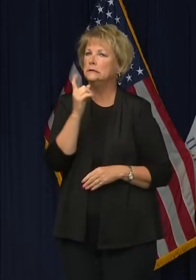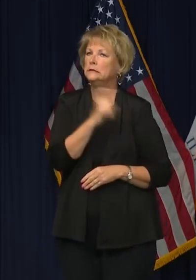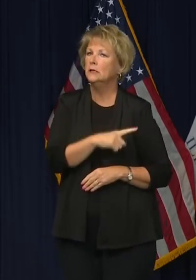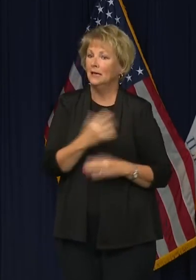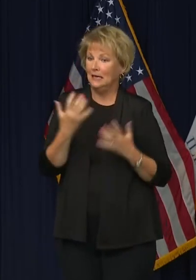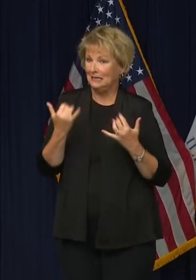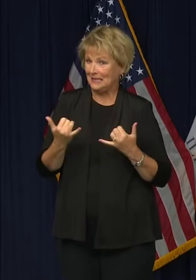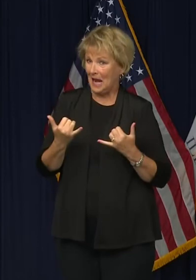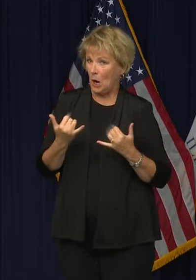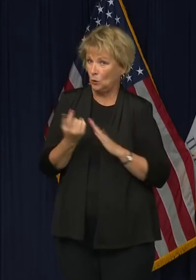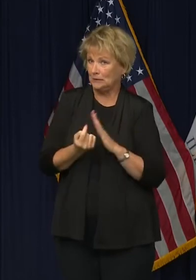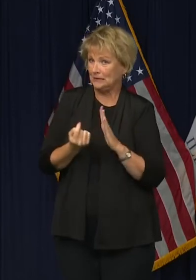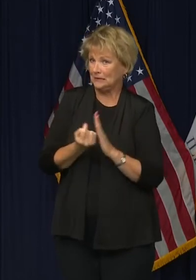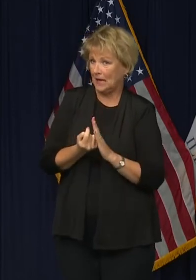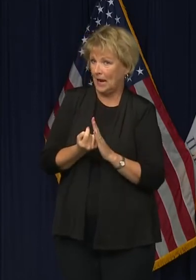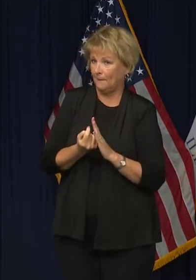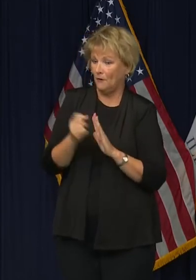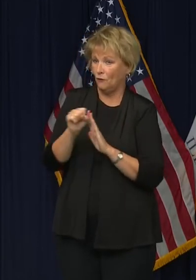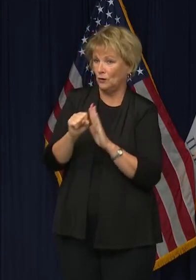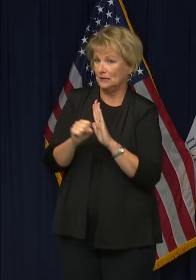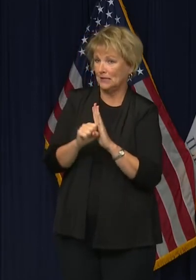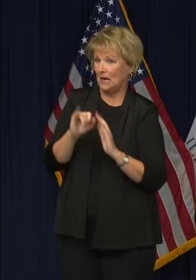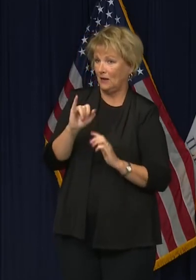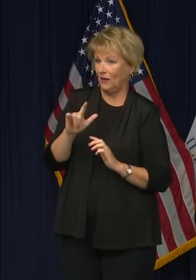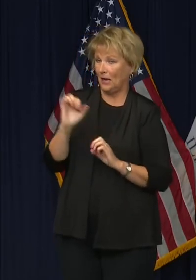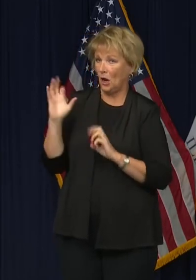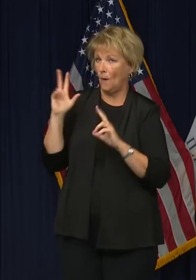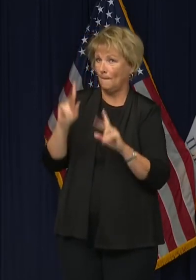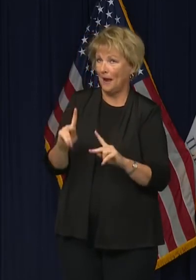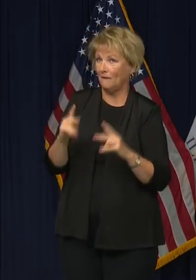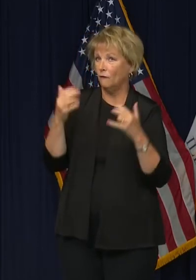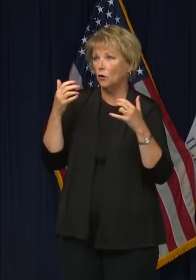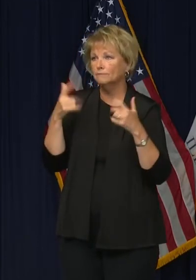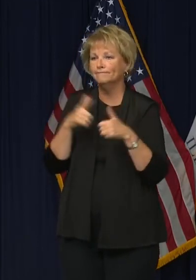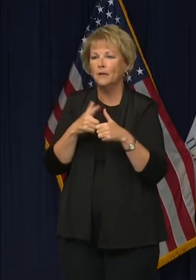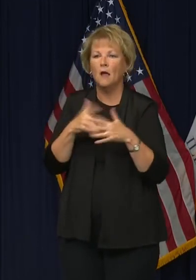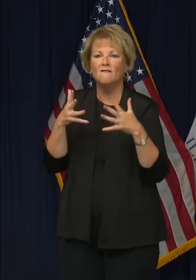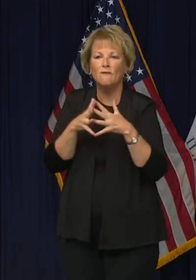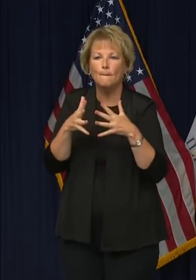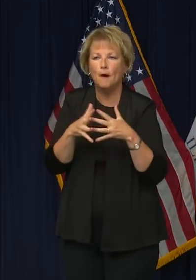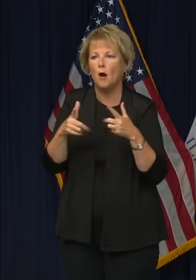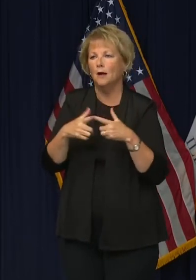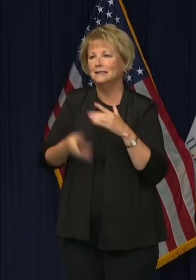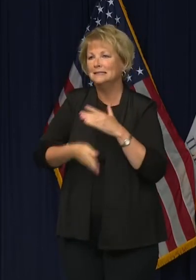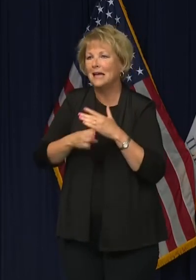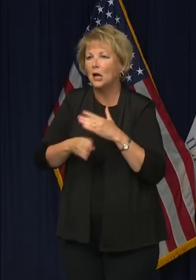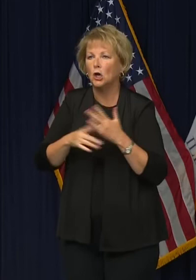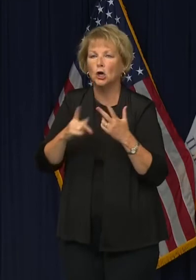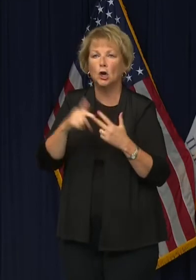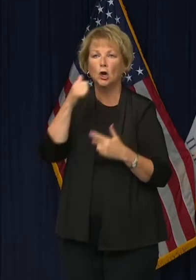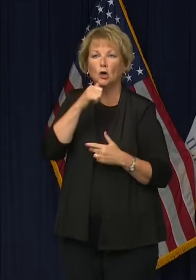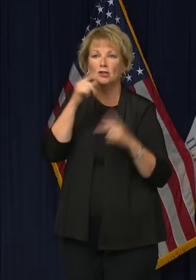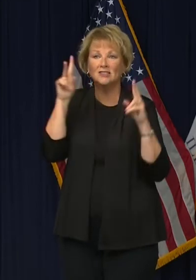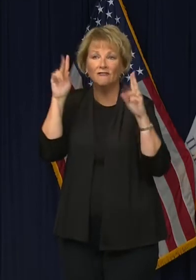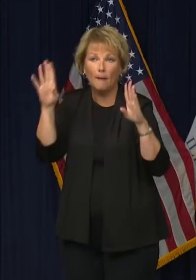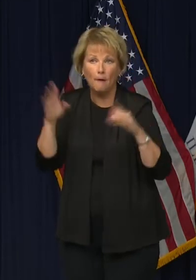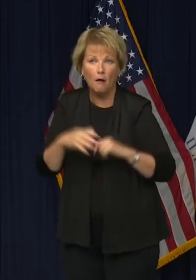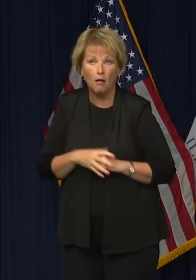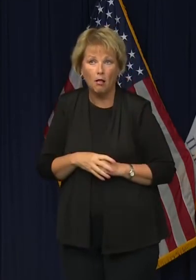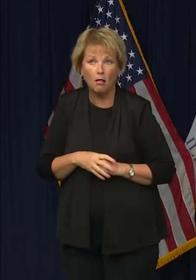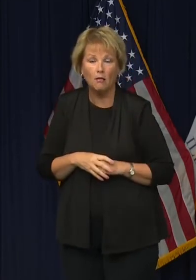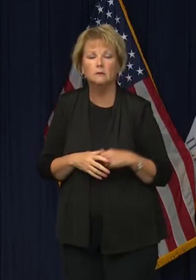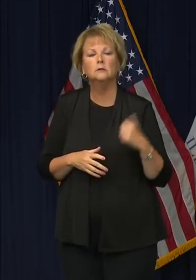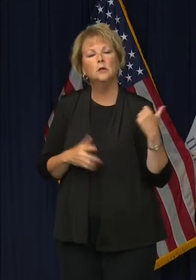us, or let the state go back to playing high school football, soccer, and girls volleyball? Well, I appreciate